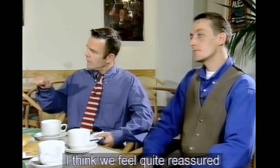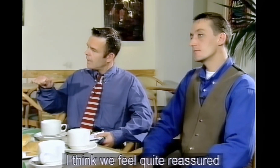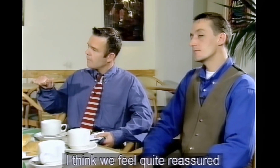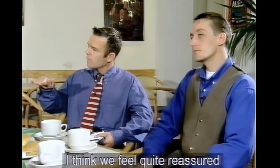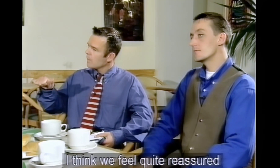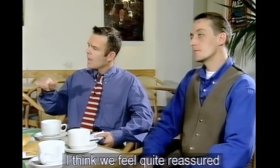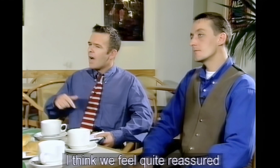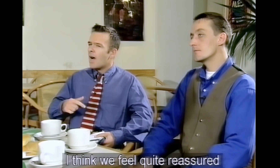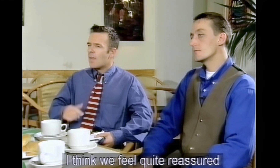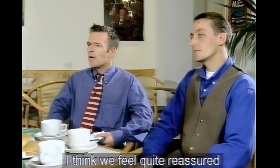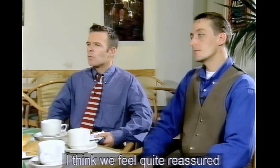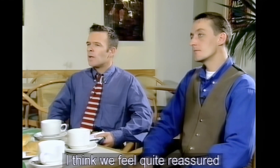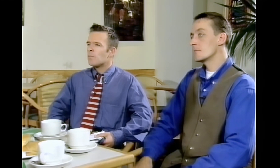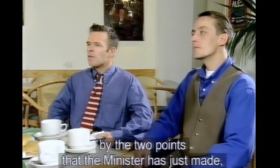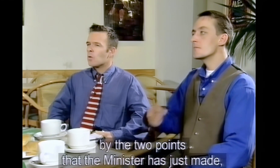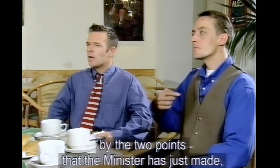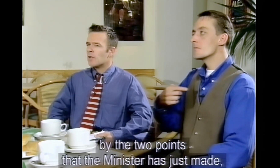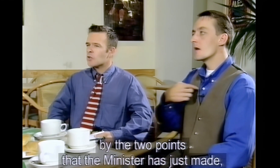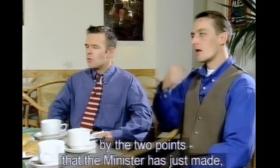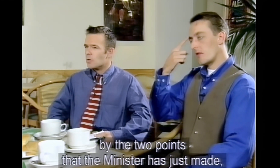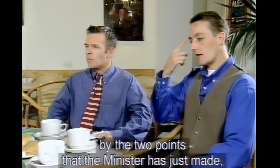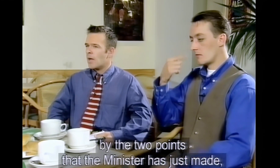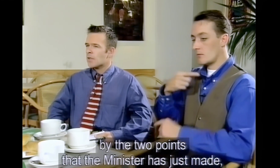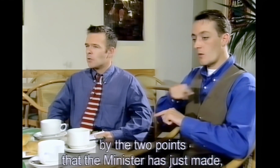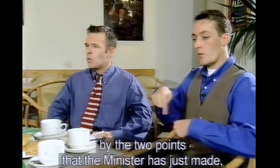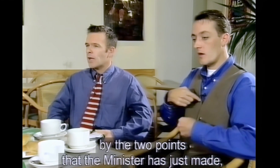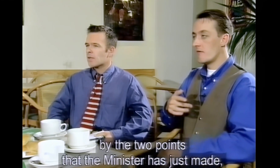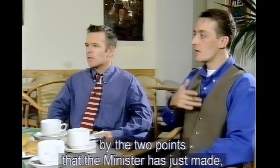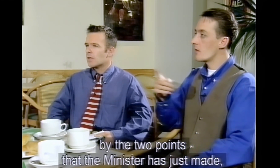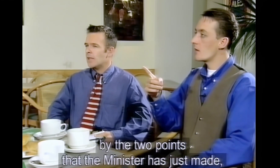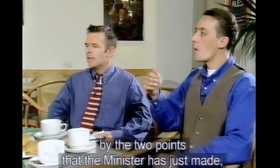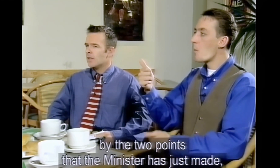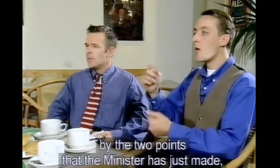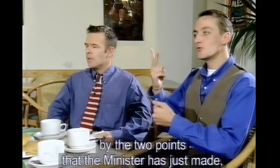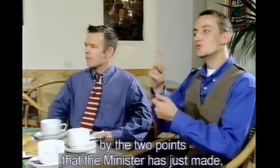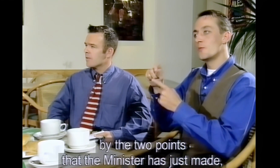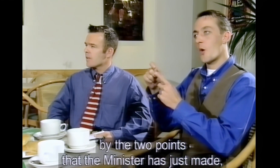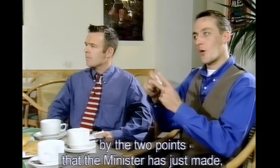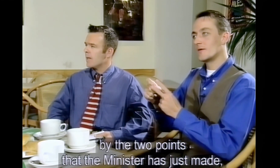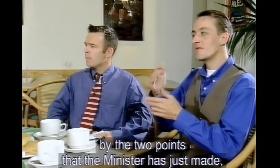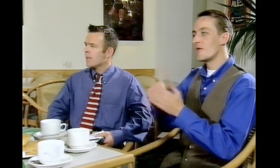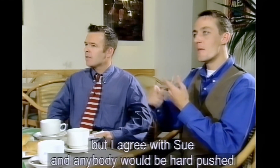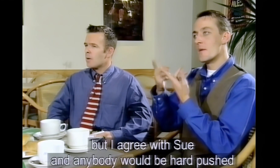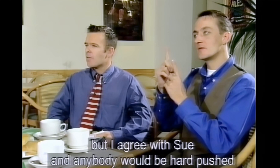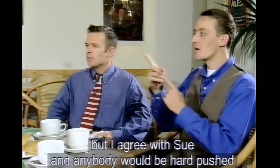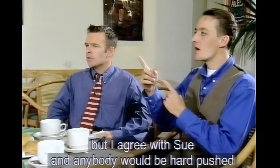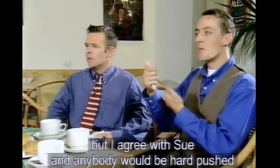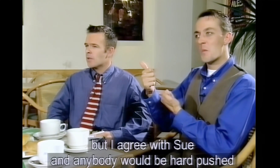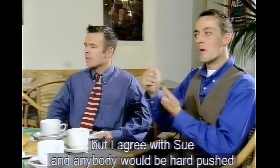Yeah. I think we feel quite reassured by the two points that the minister has just made, but I do have to agree with Sue